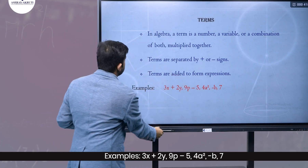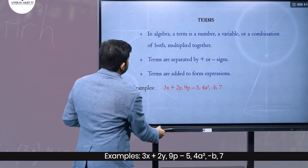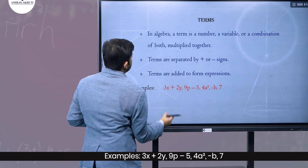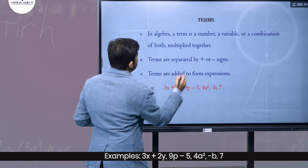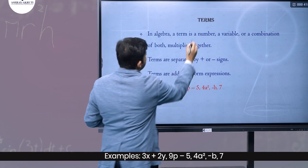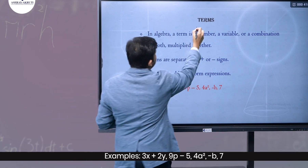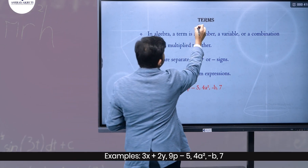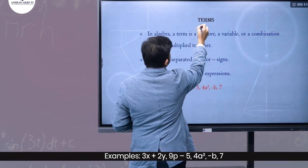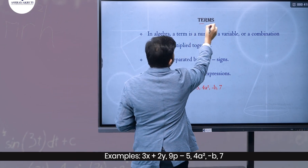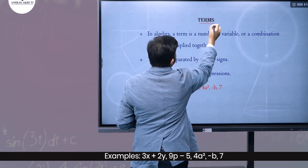minus 5,